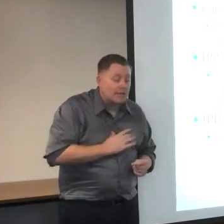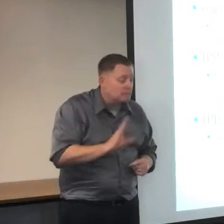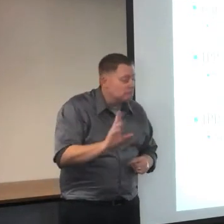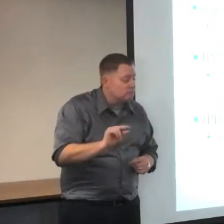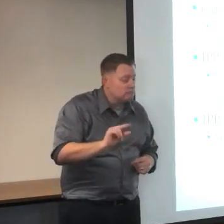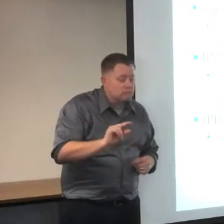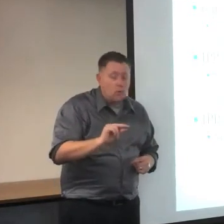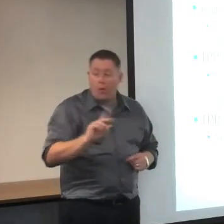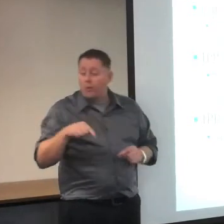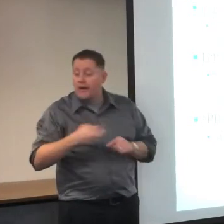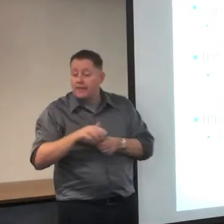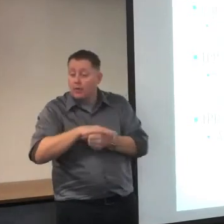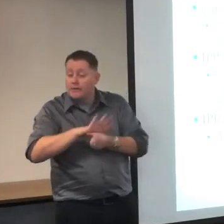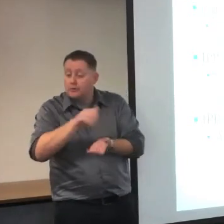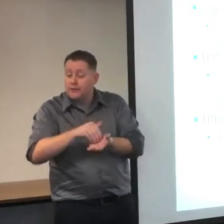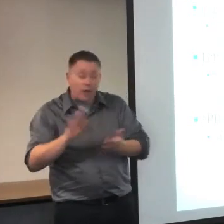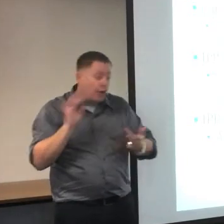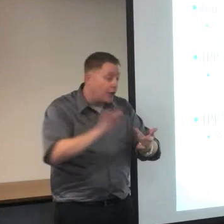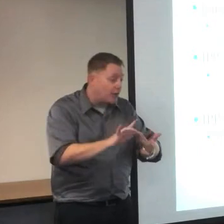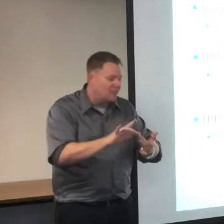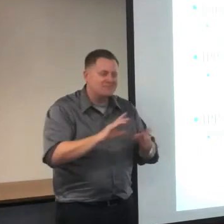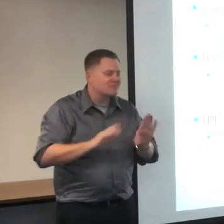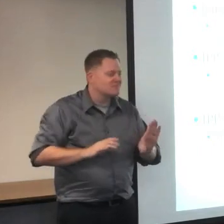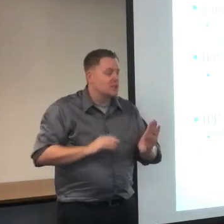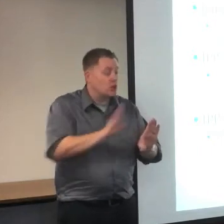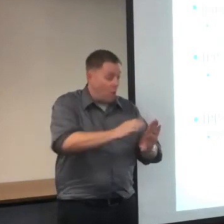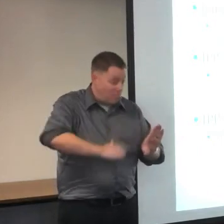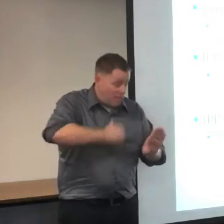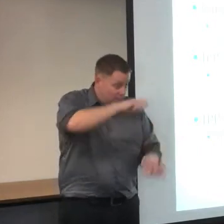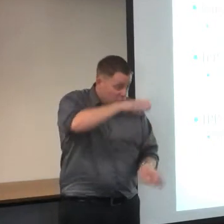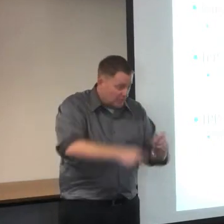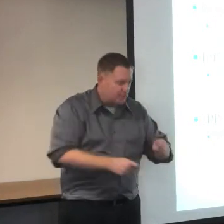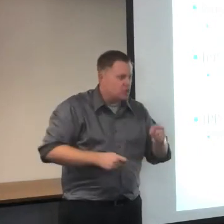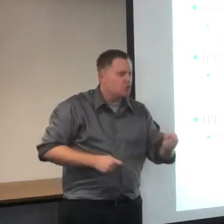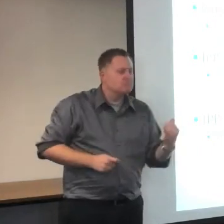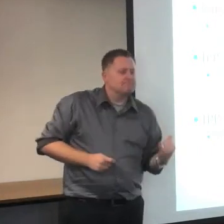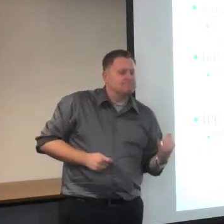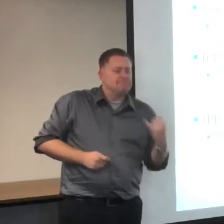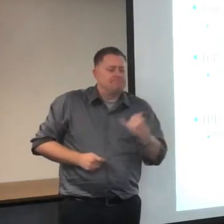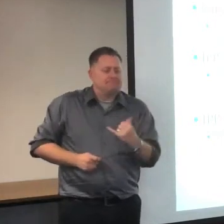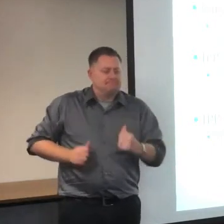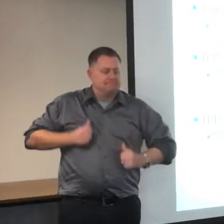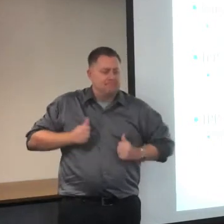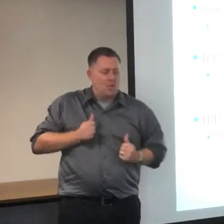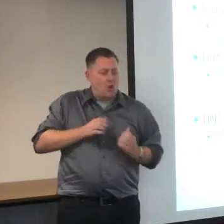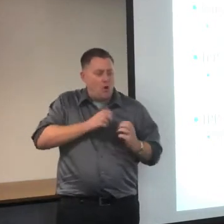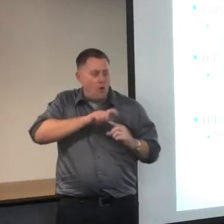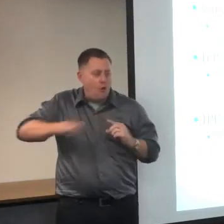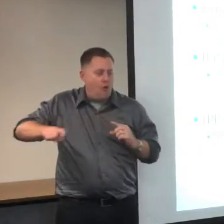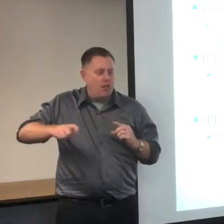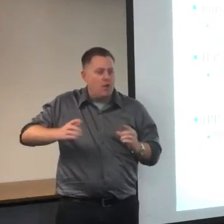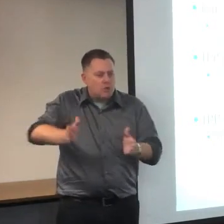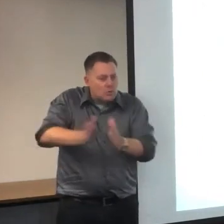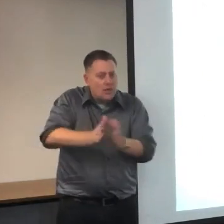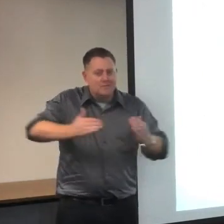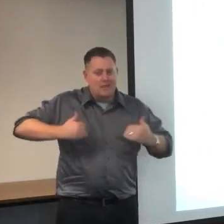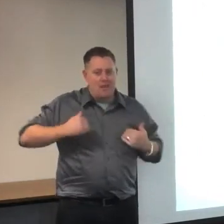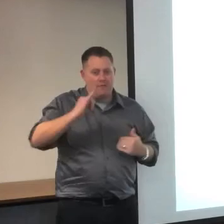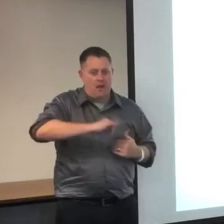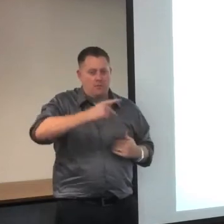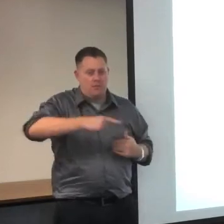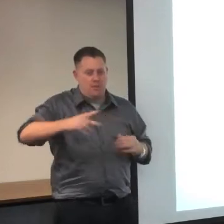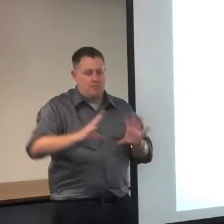regional center contacts you, but if there's ever a change in someone's life, they can pick up the phone and call their service coordinator and request to have an IPP